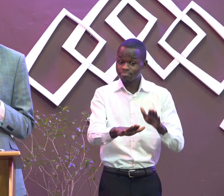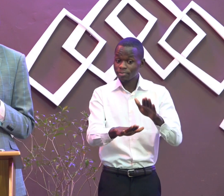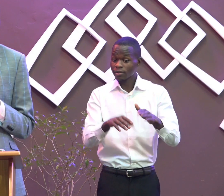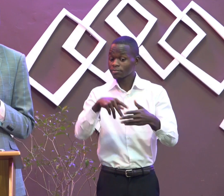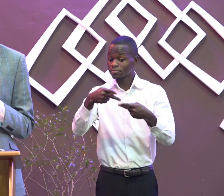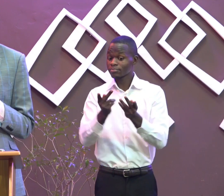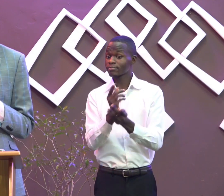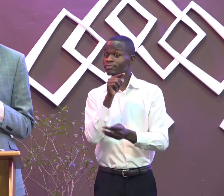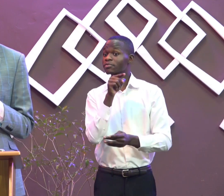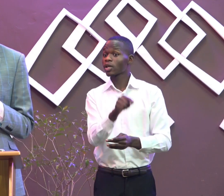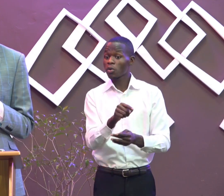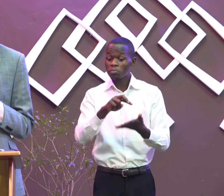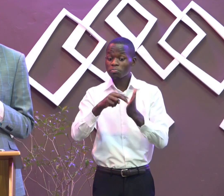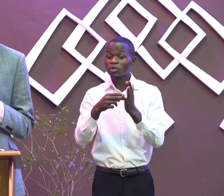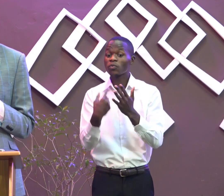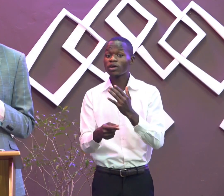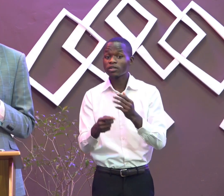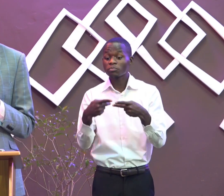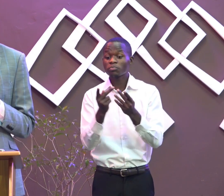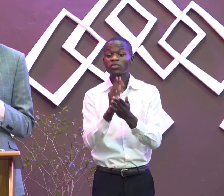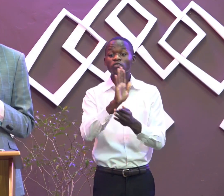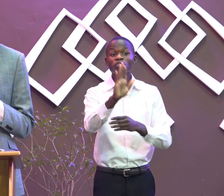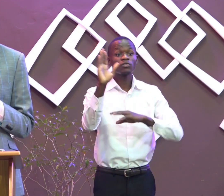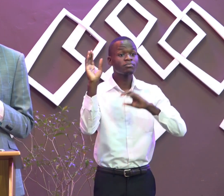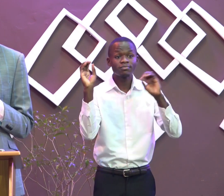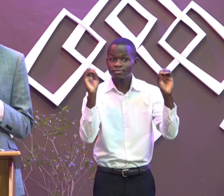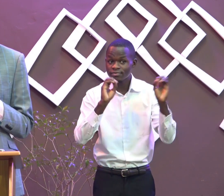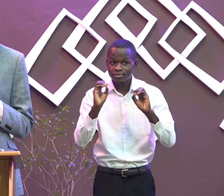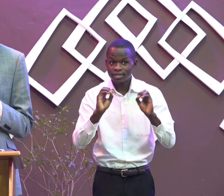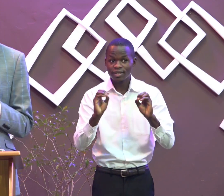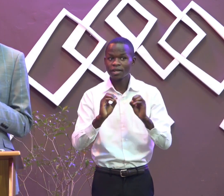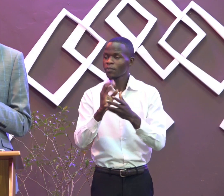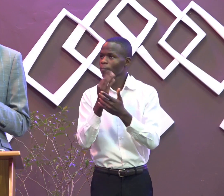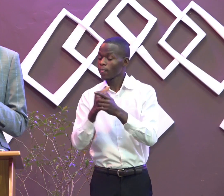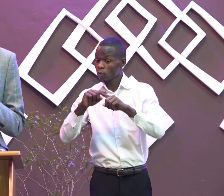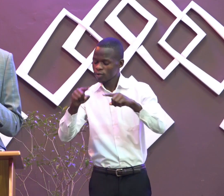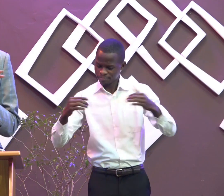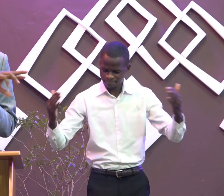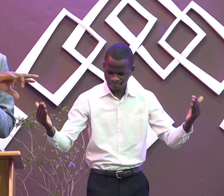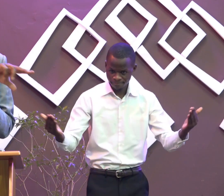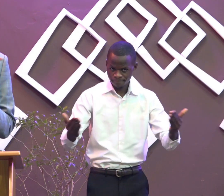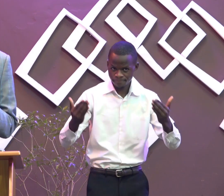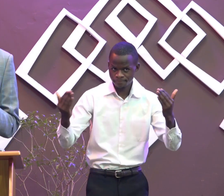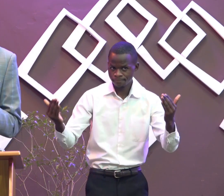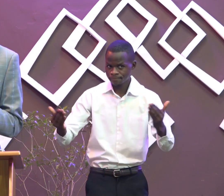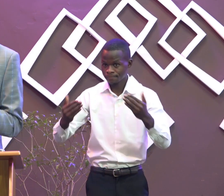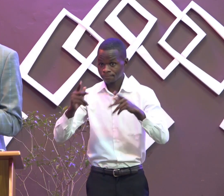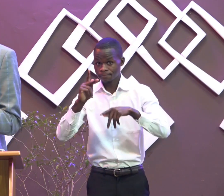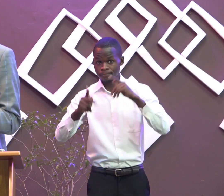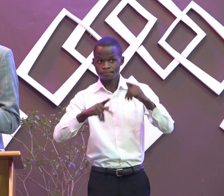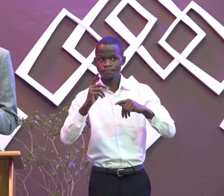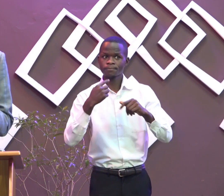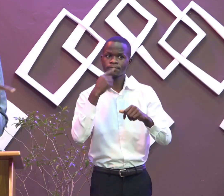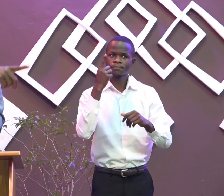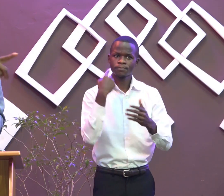her, once those people come into your place, they are going to take it. Twali tukunze abantu nga tubagamba emizigo gye gyonna gyonna